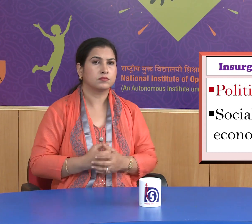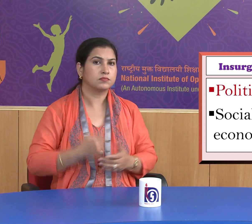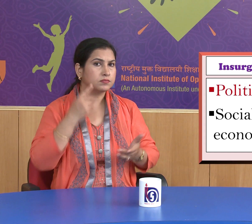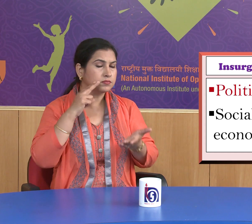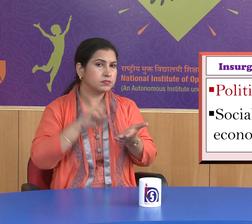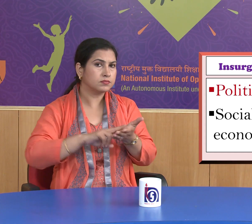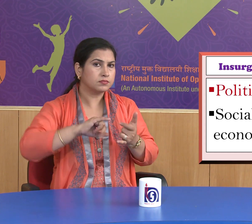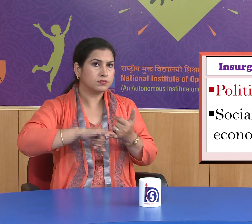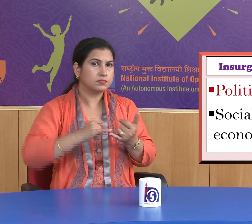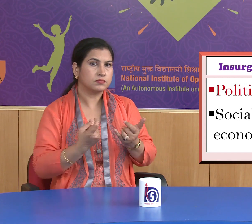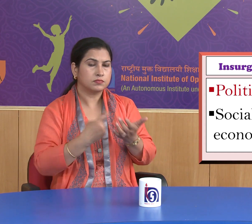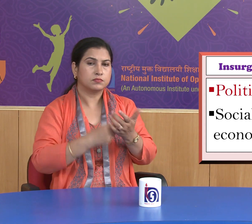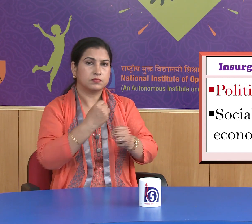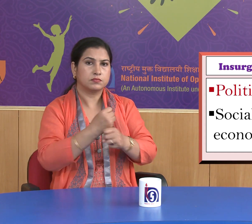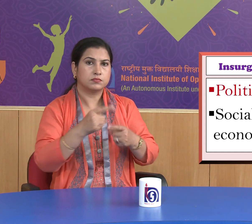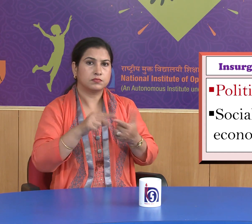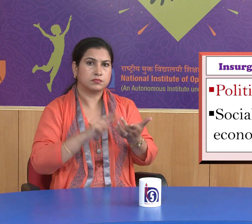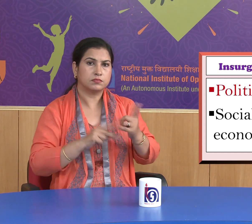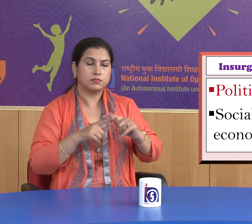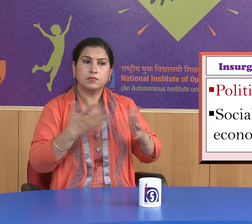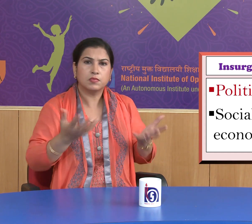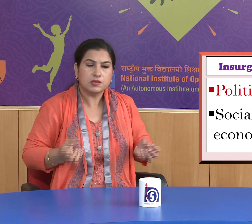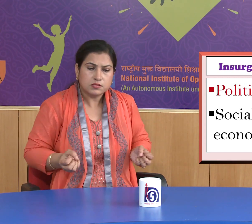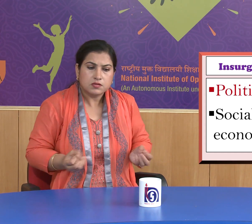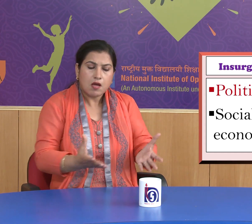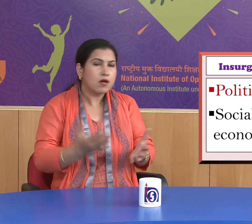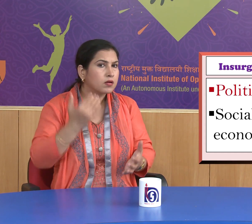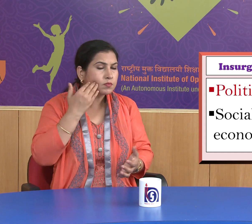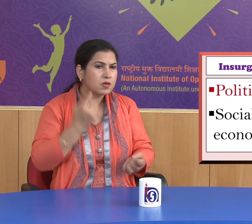insurgent movements which are started to fulfill political goals.